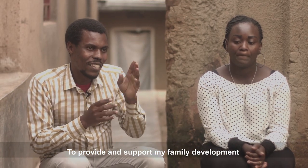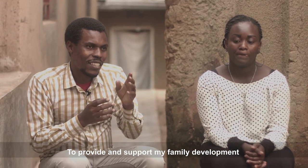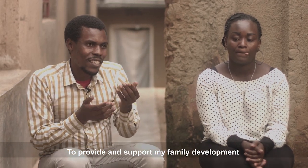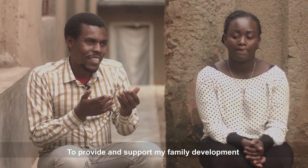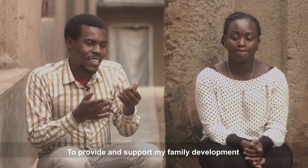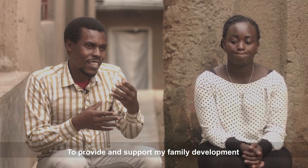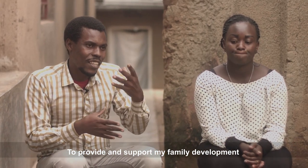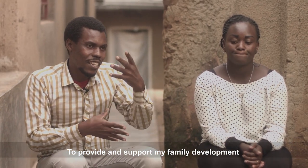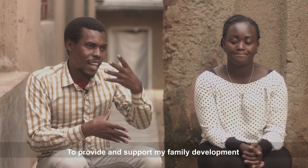goals.